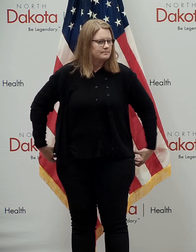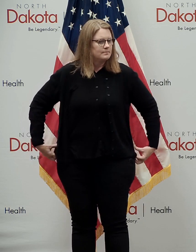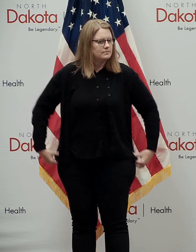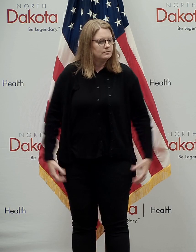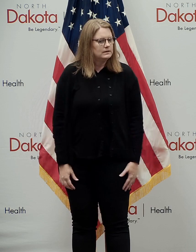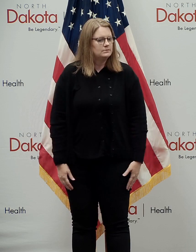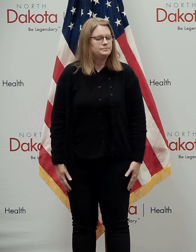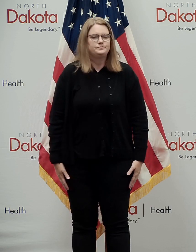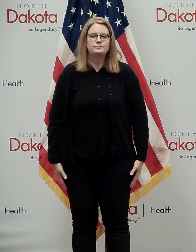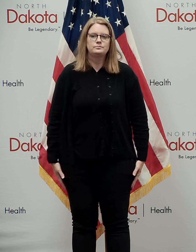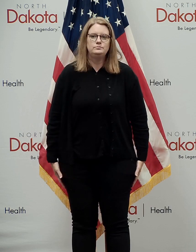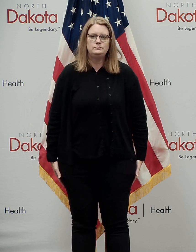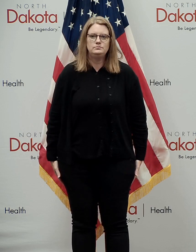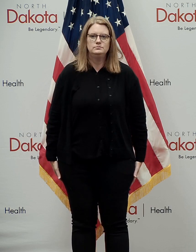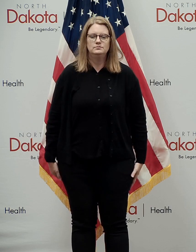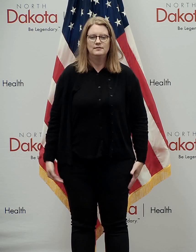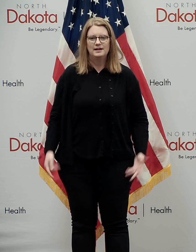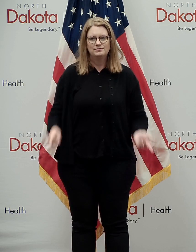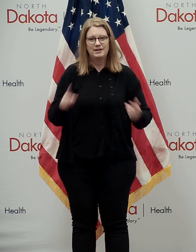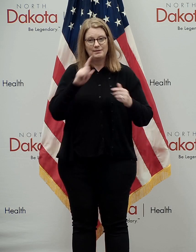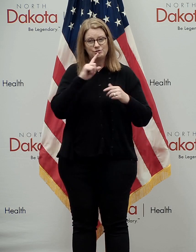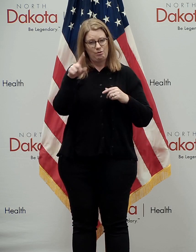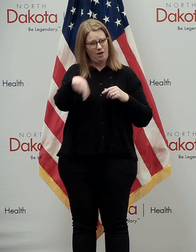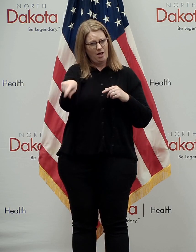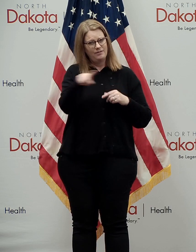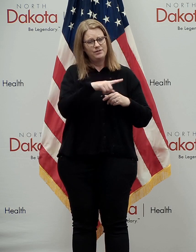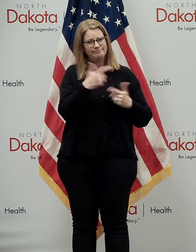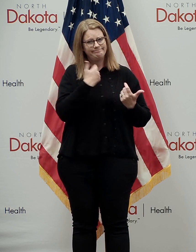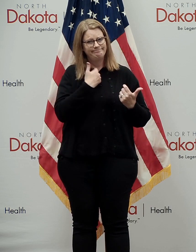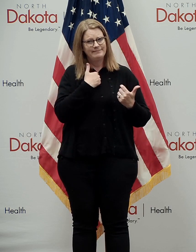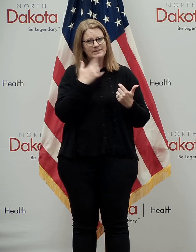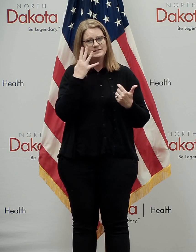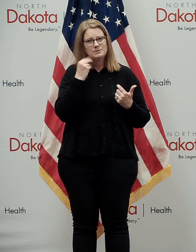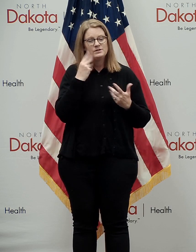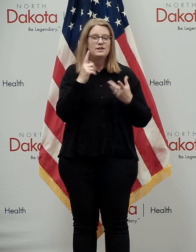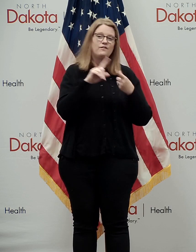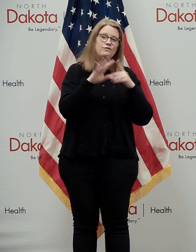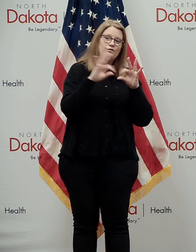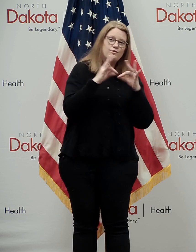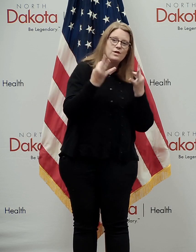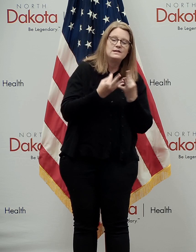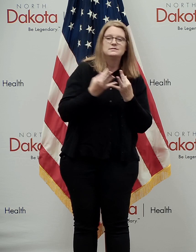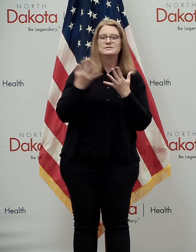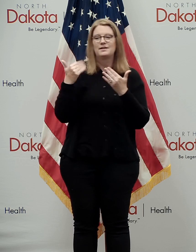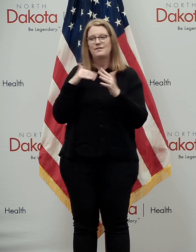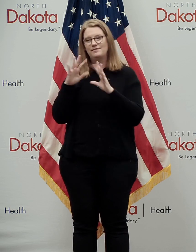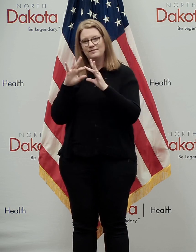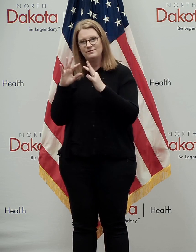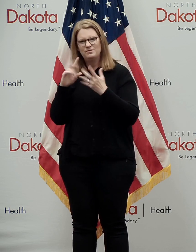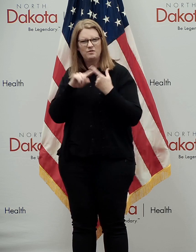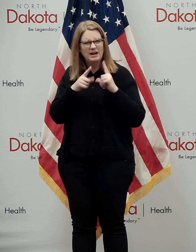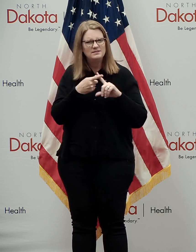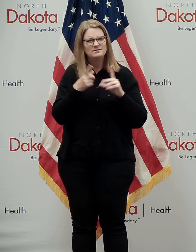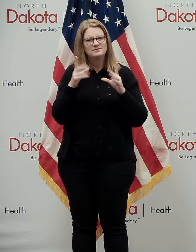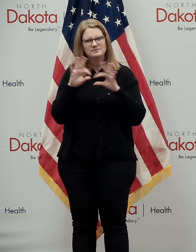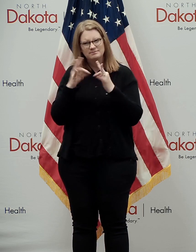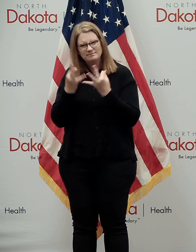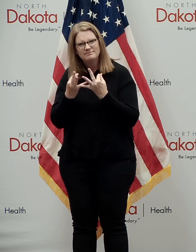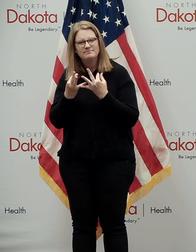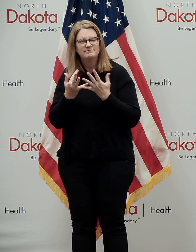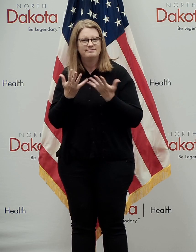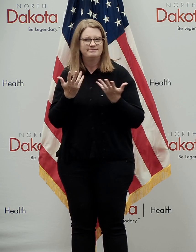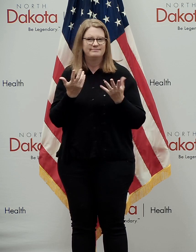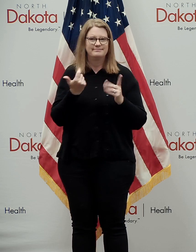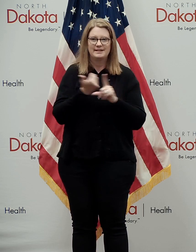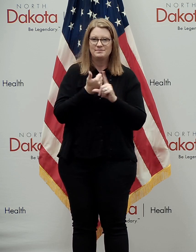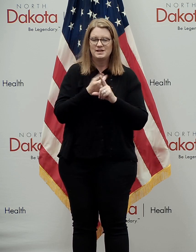We know, and I'm sure everyone has got personal experiences of friends, family members, or coworkers who have had taken